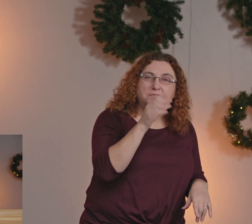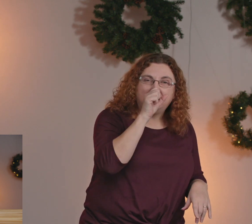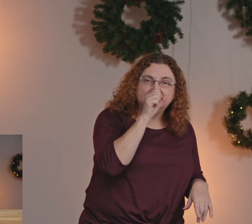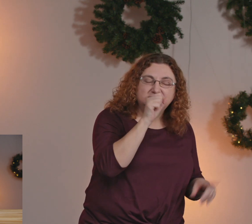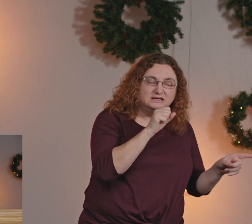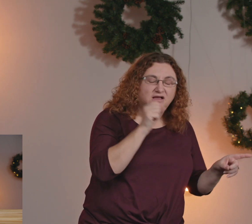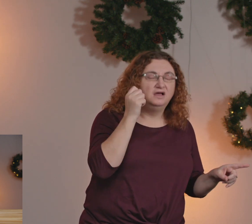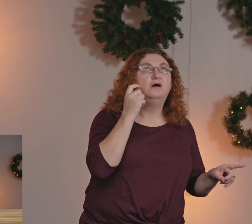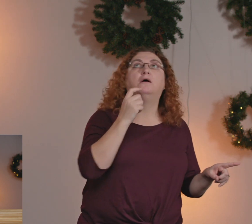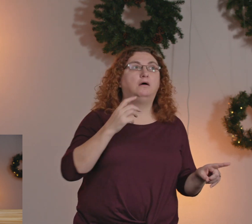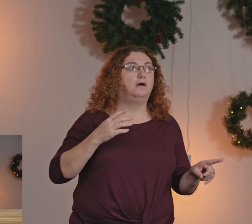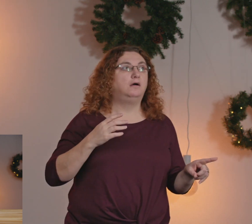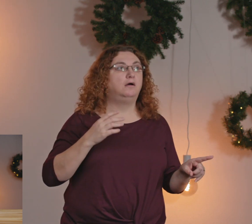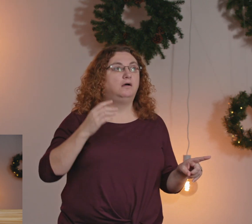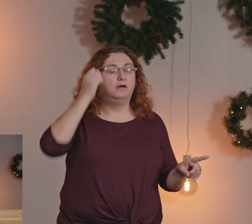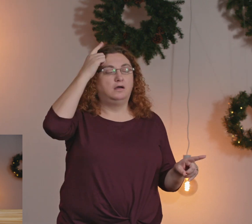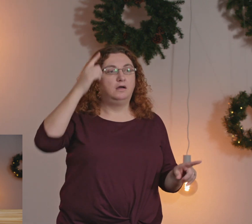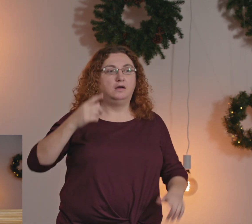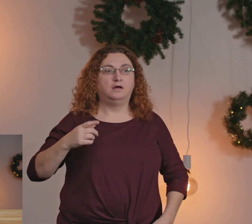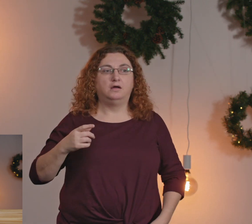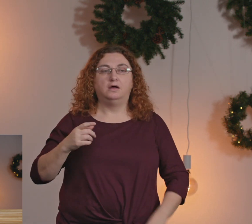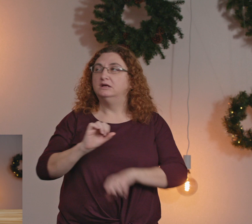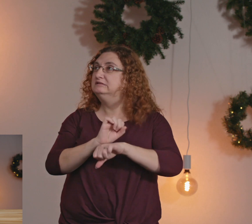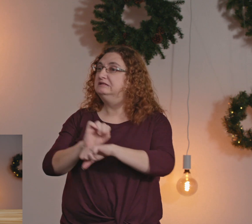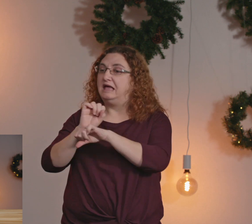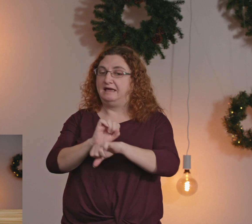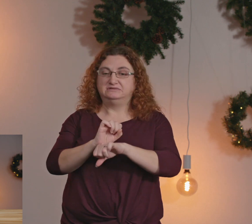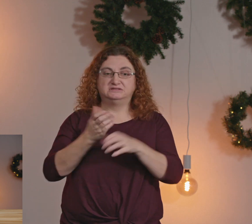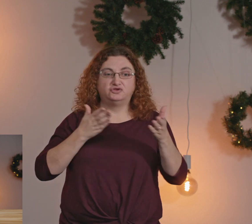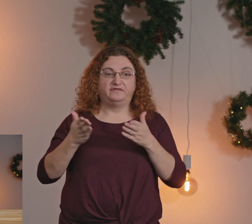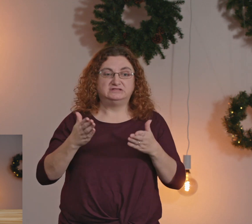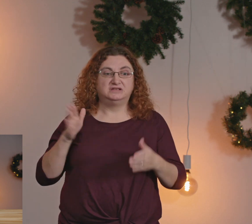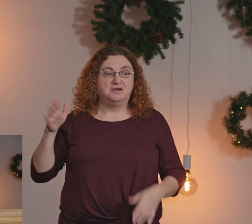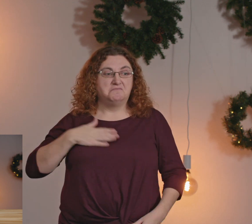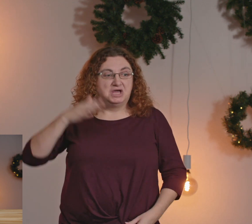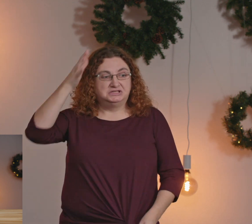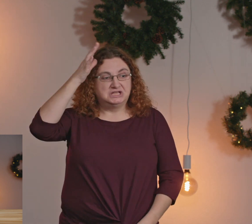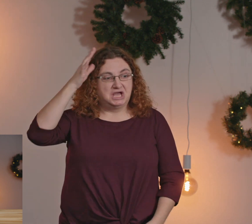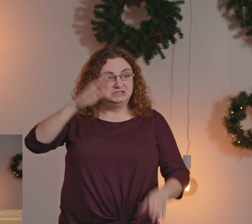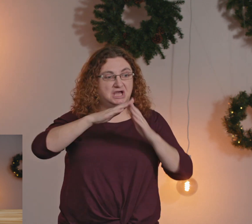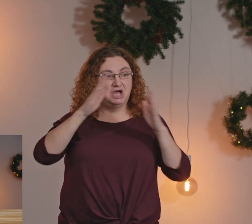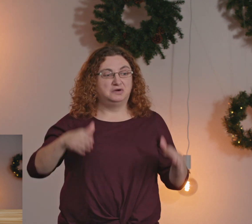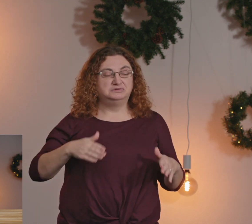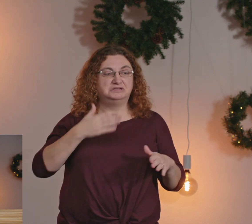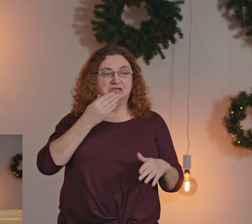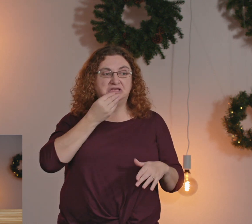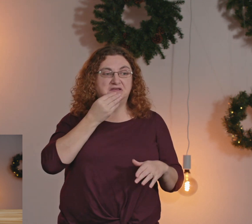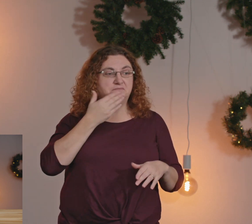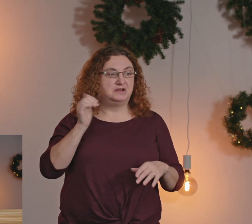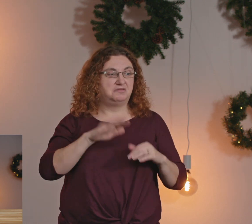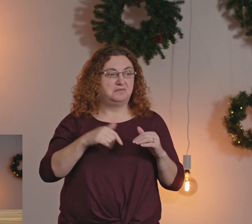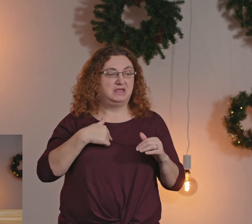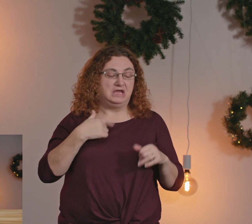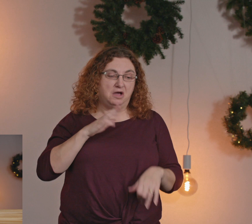he realizes that the slaves at my dad's house, the servants, they get eat more than this. They eat better than this. So I'm just going to go